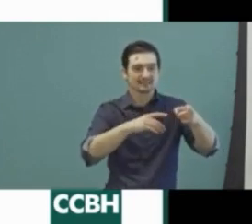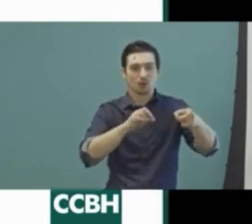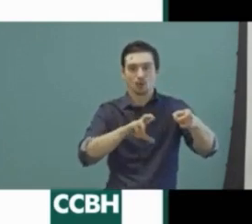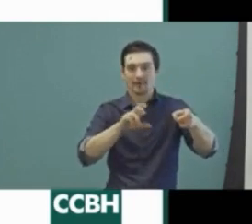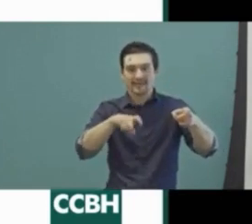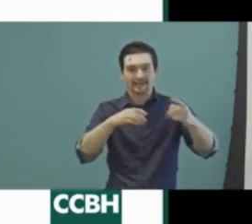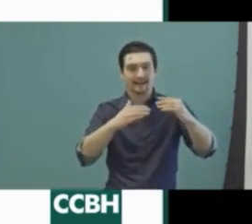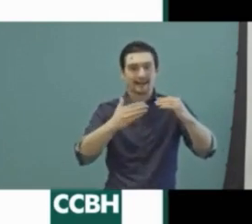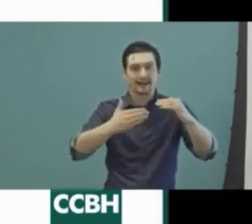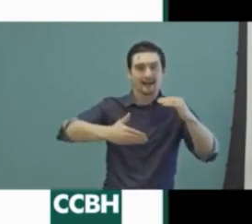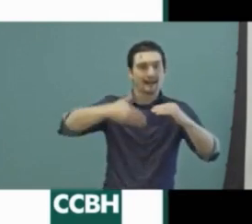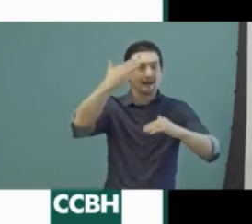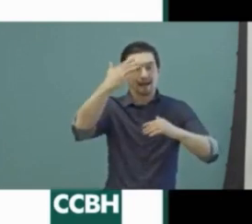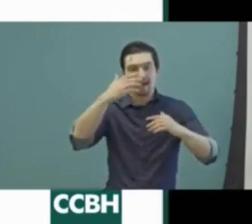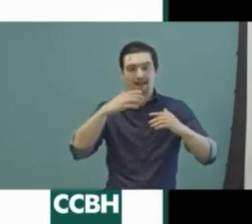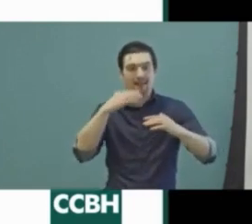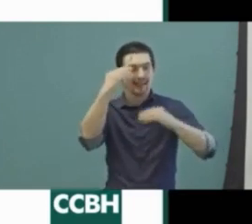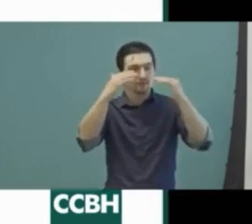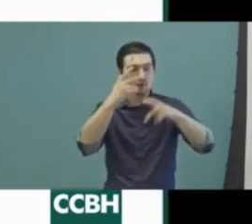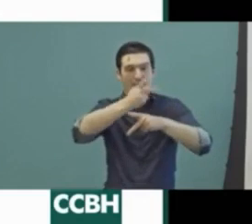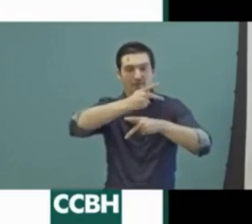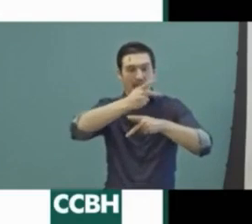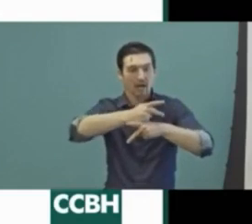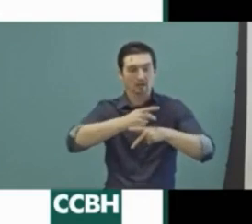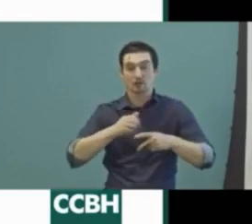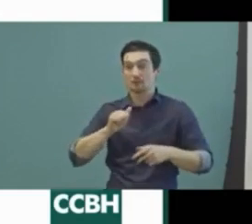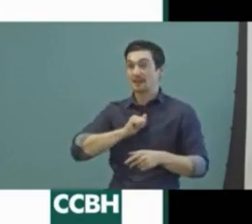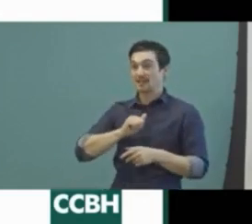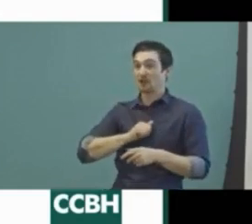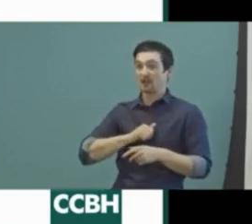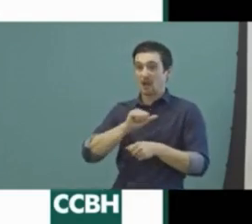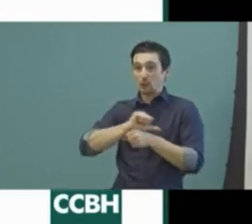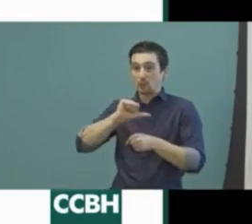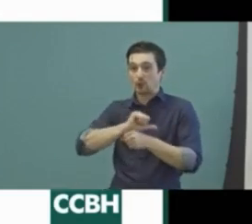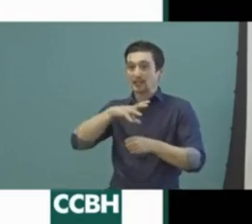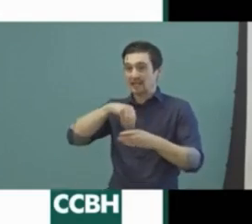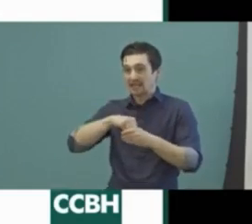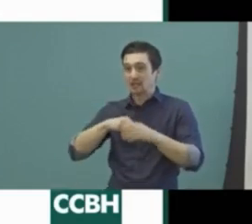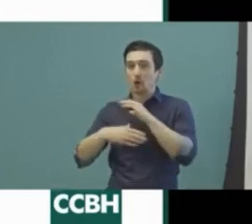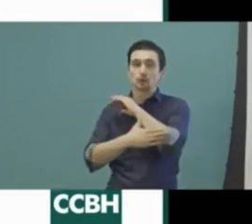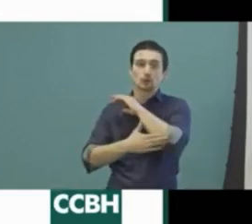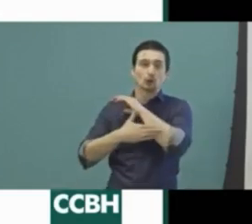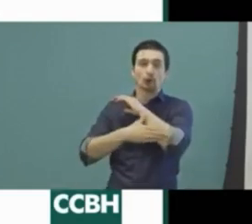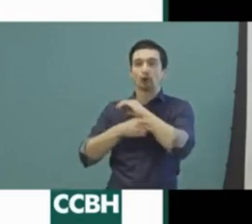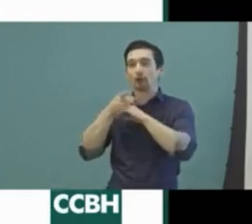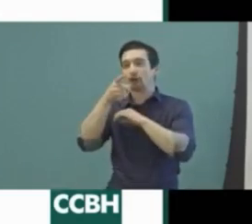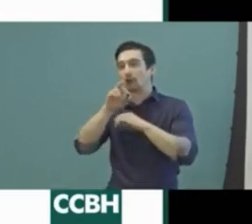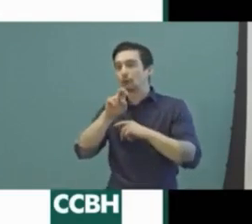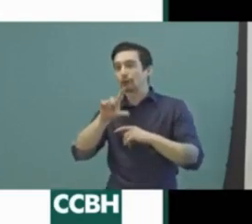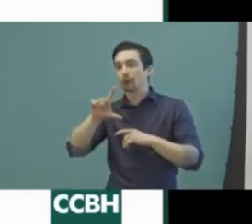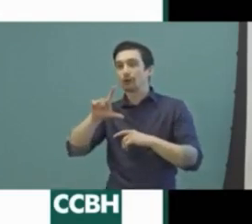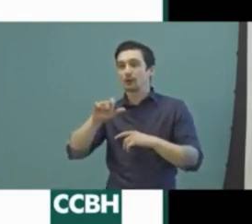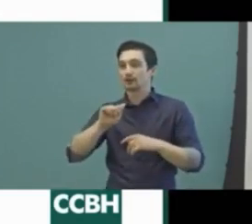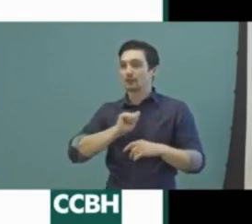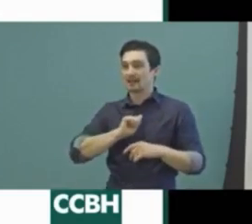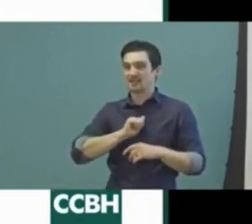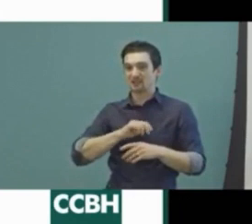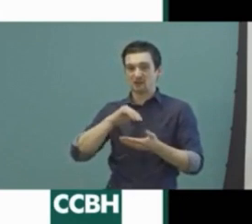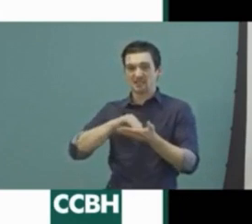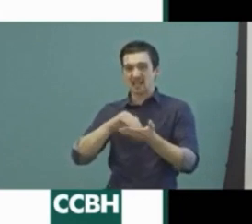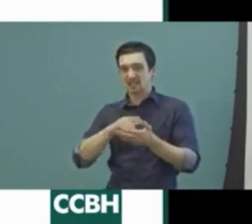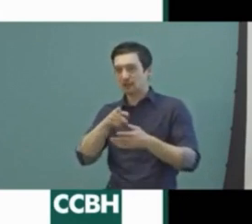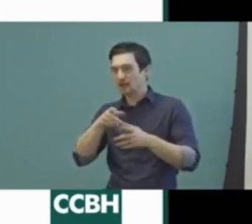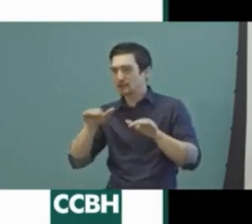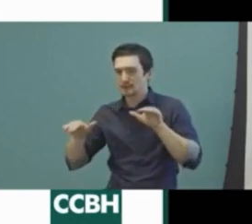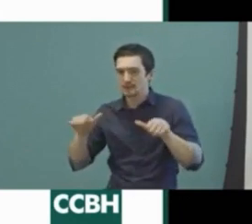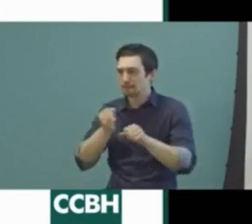I practiced for years in a rural community, so I can attest to being a doctor who made sure that everyone had the level